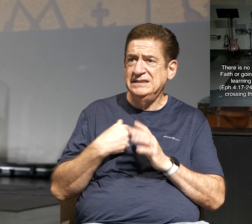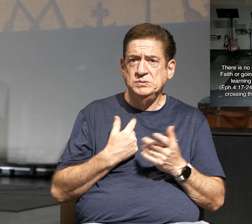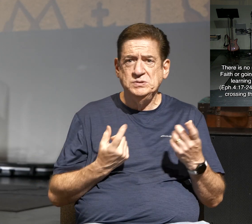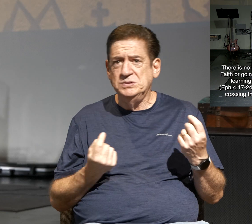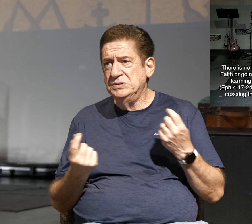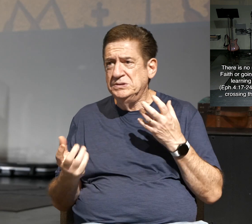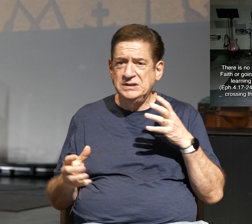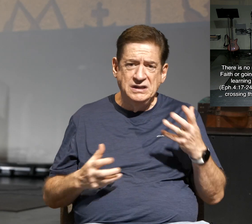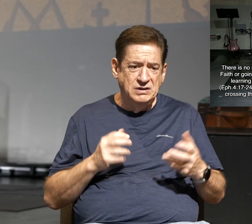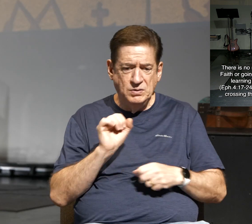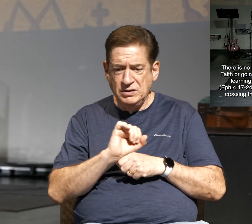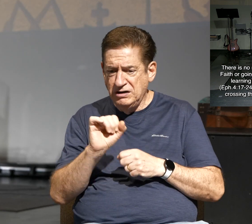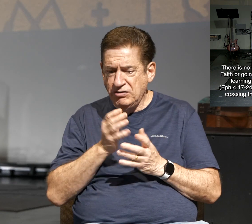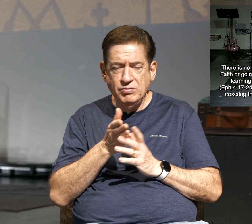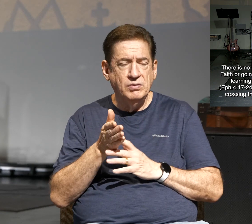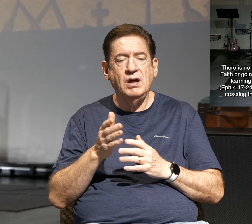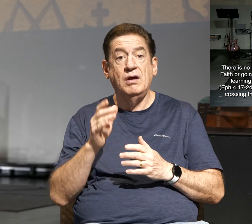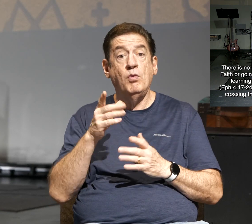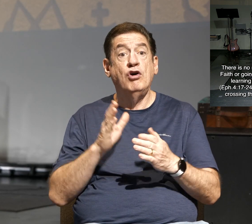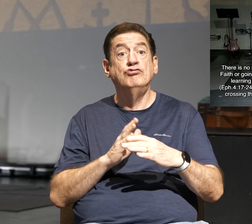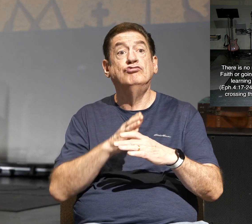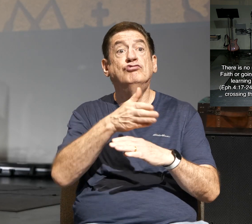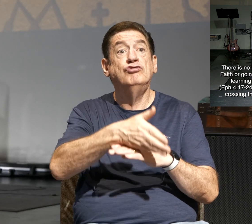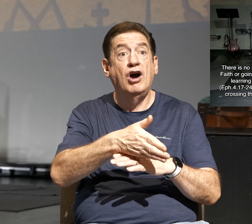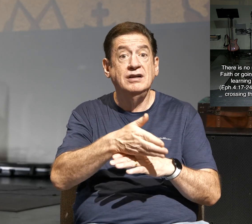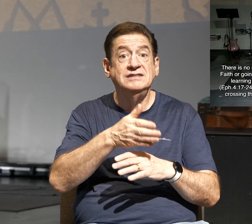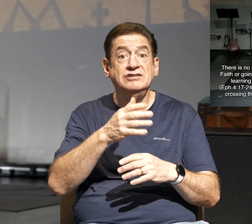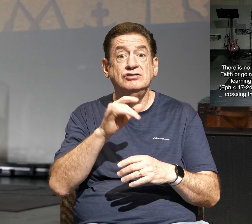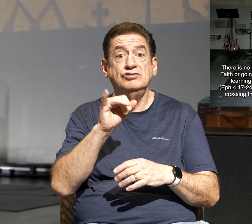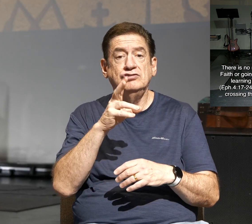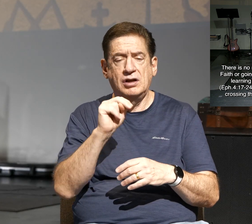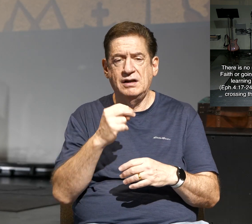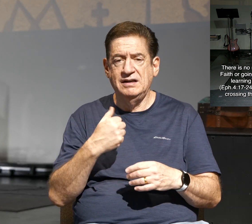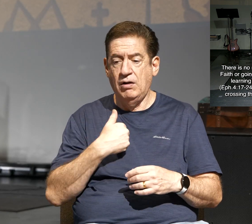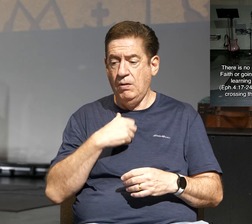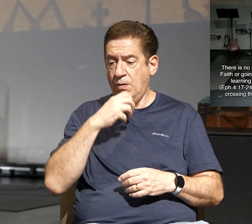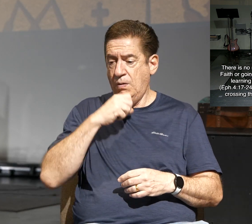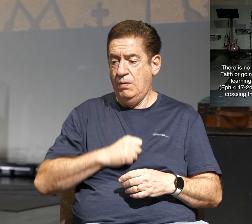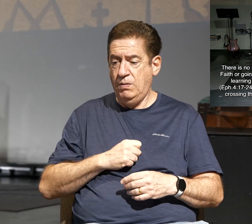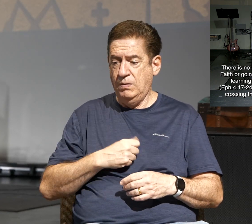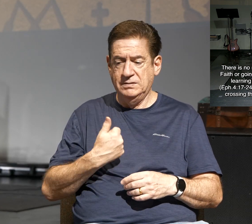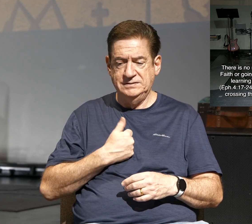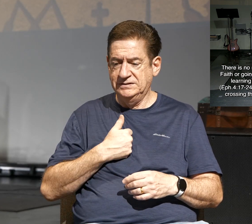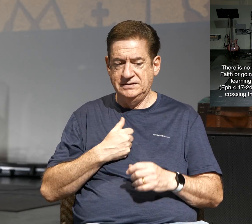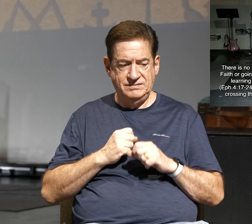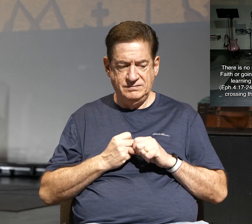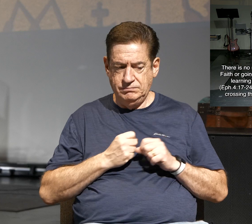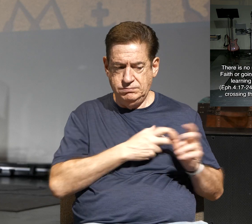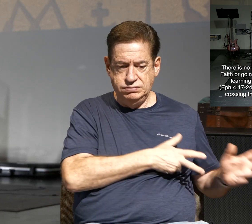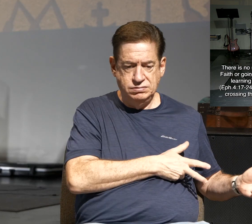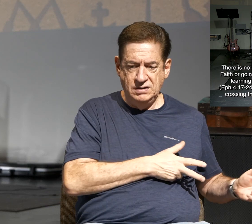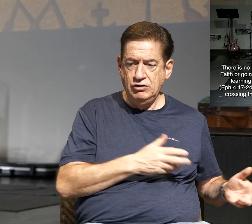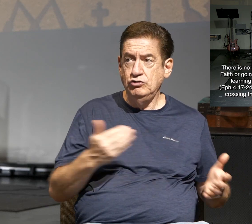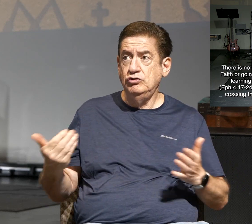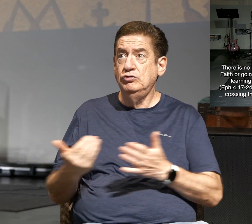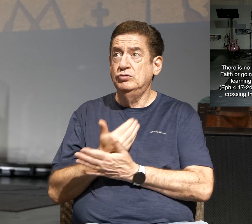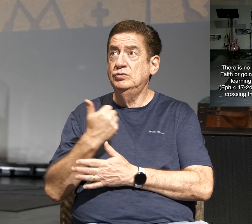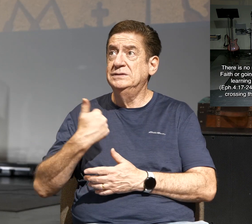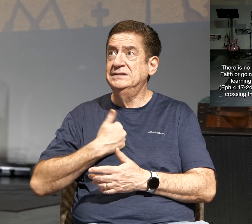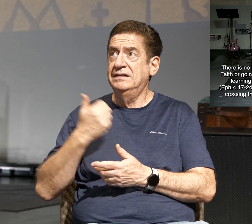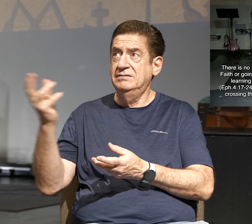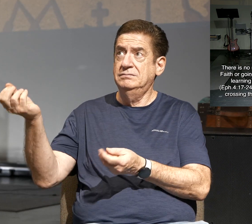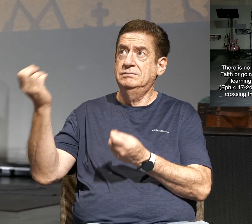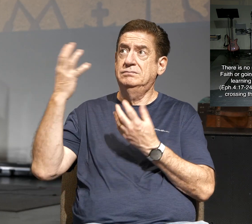got to cross the Jordan River. That's putting off the old self and putting on the new self. And then the promised land